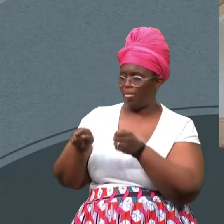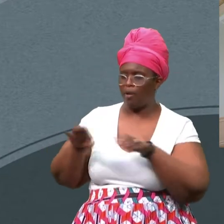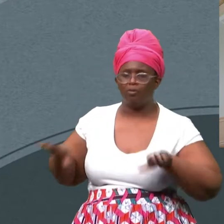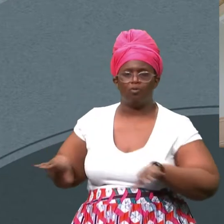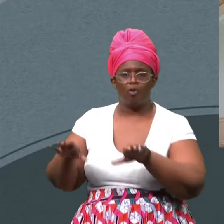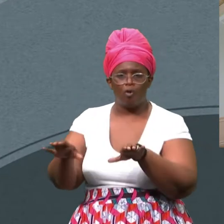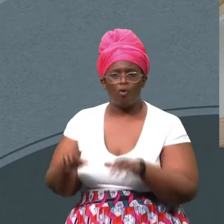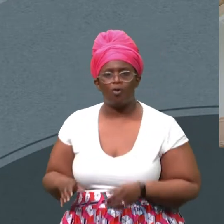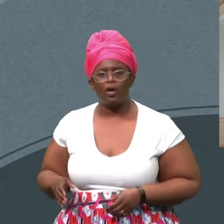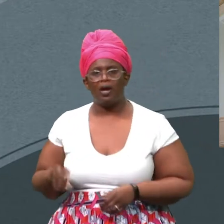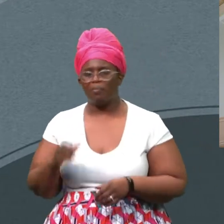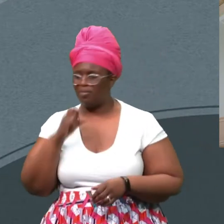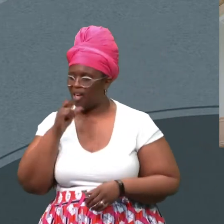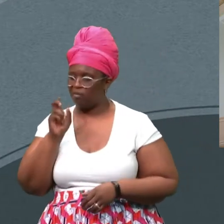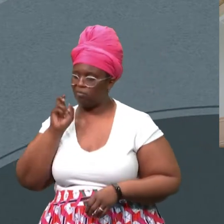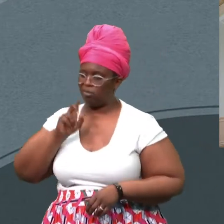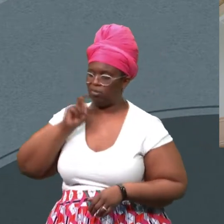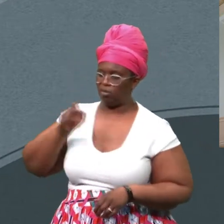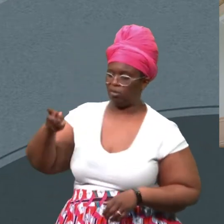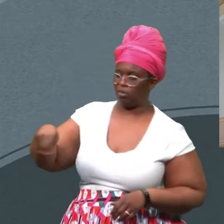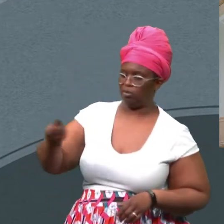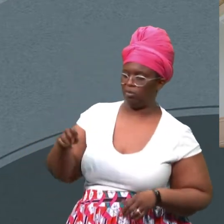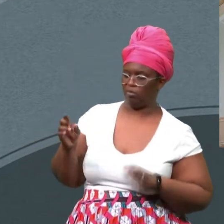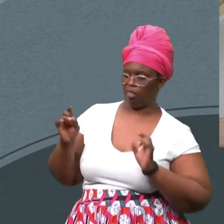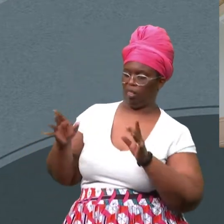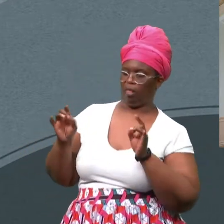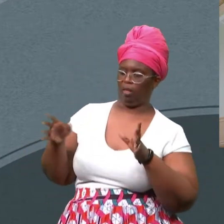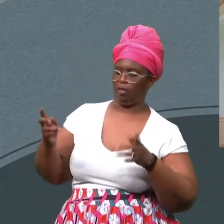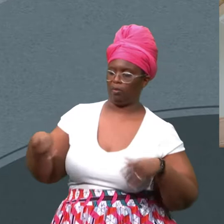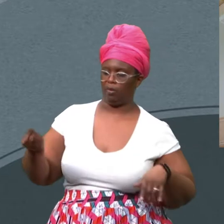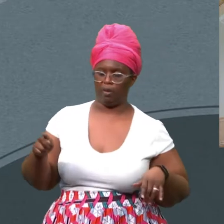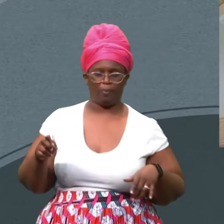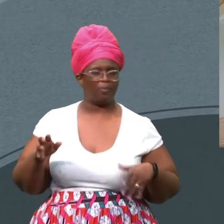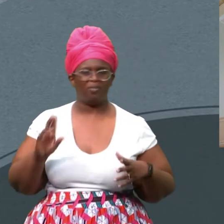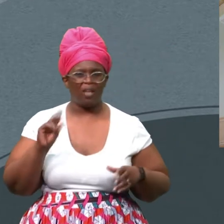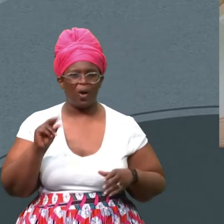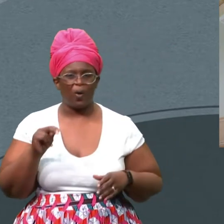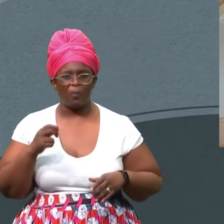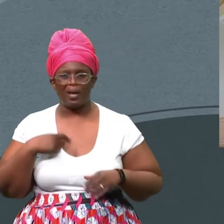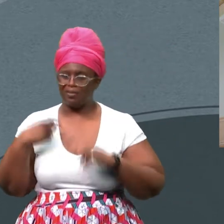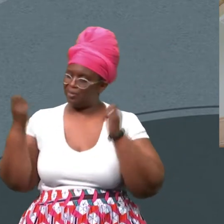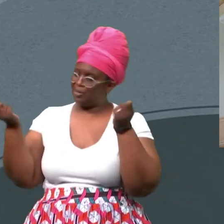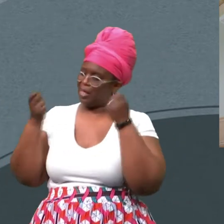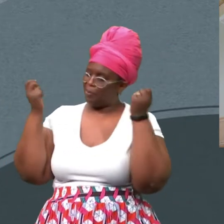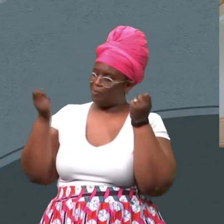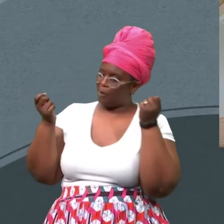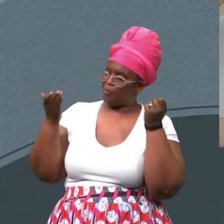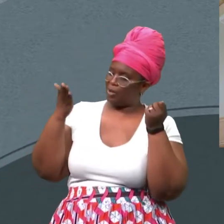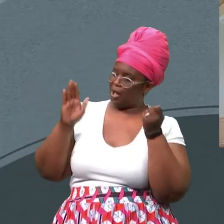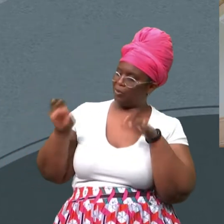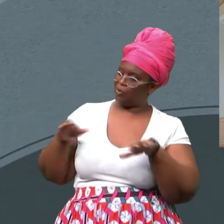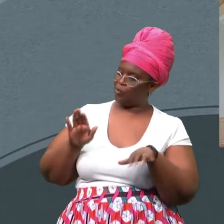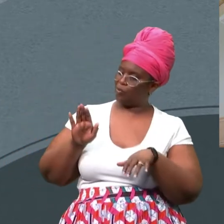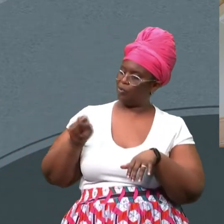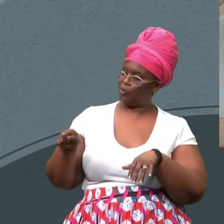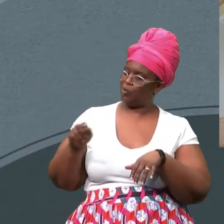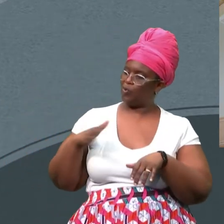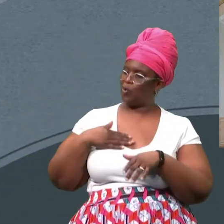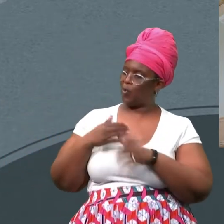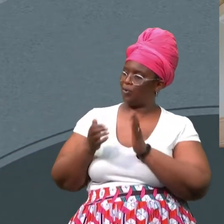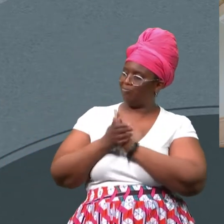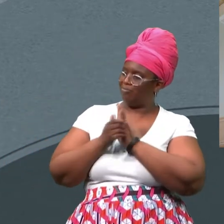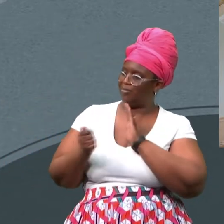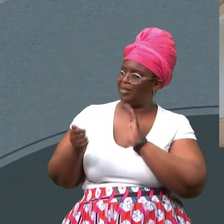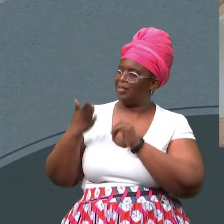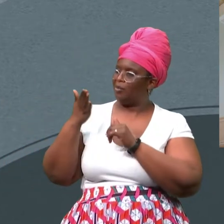walking around hating on one another and being jealous of one another, but I celebrate what is in you, the gift in you.